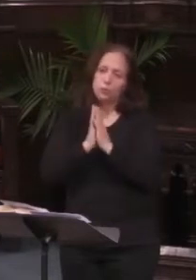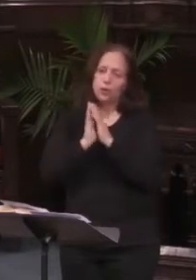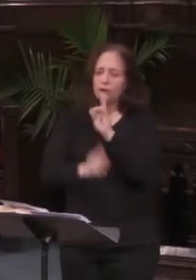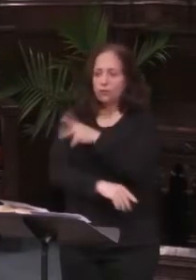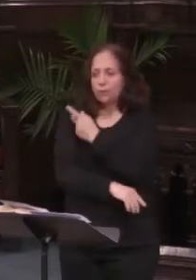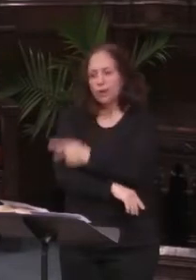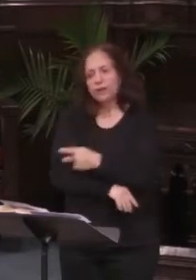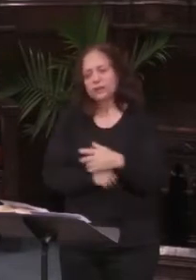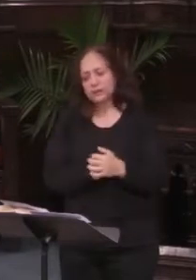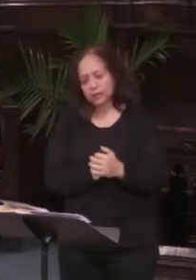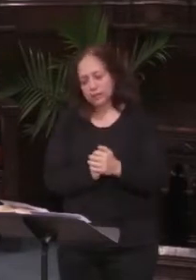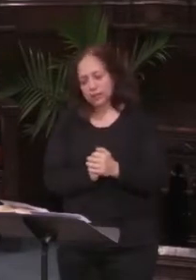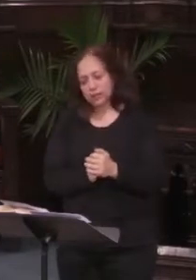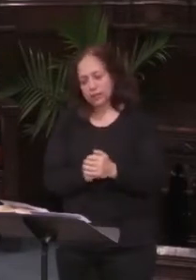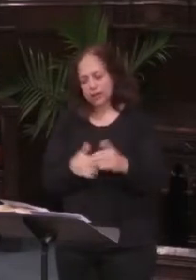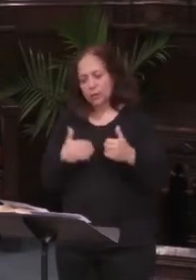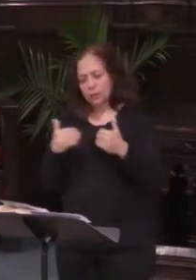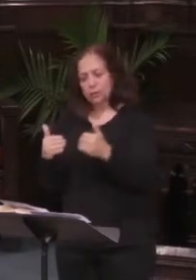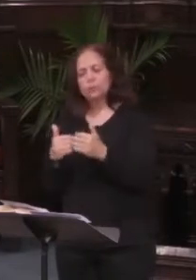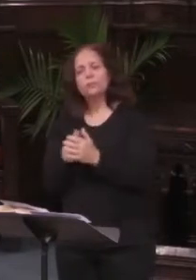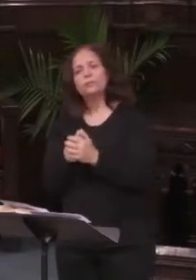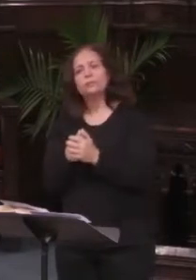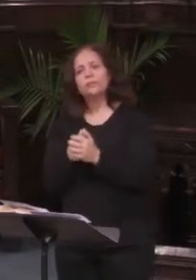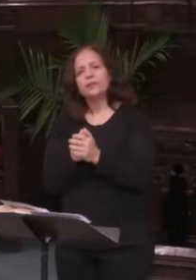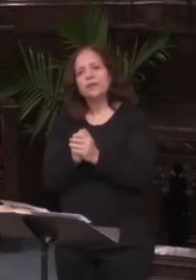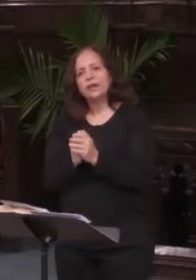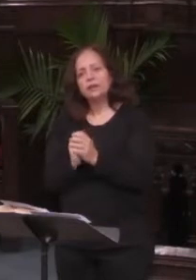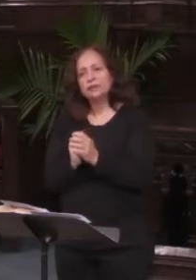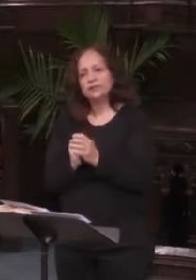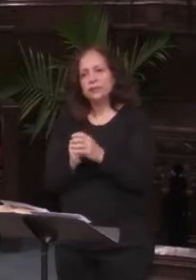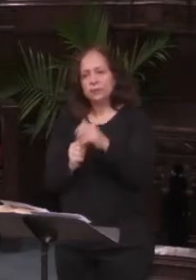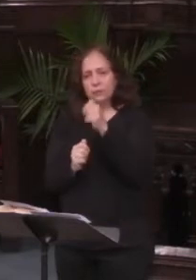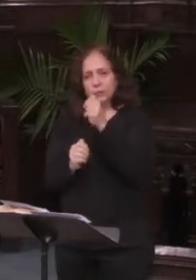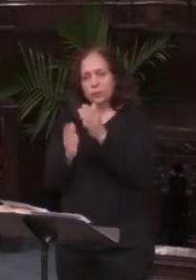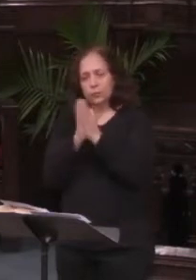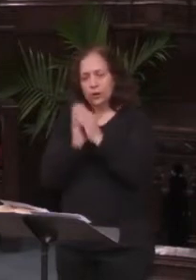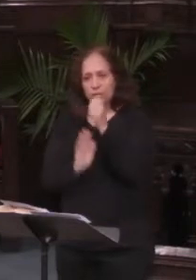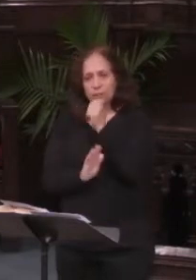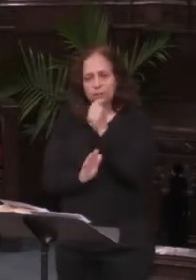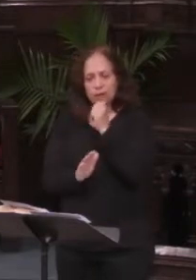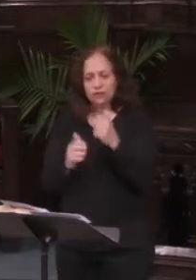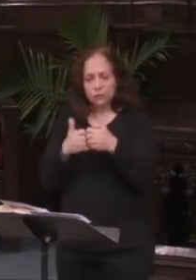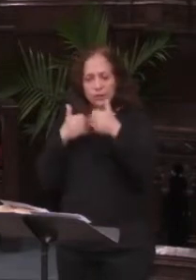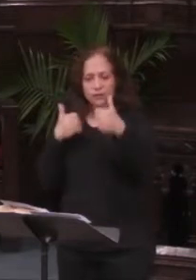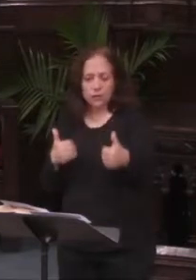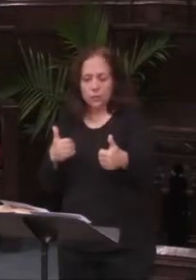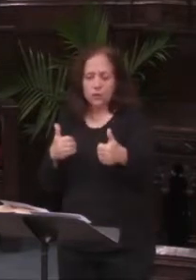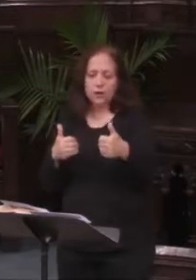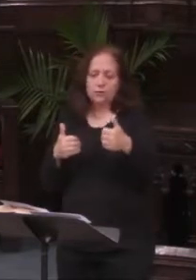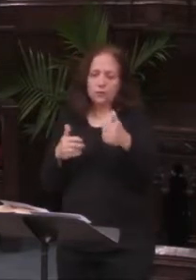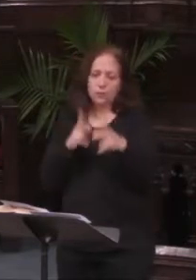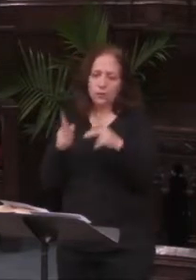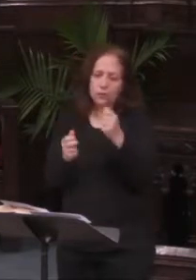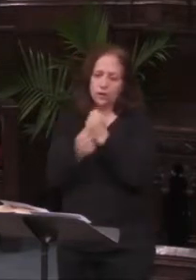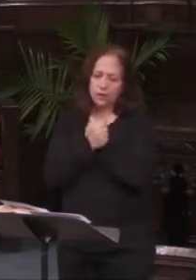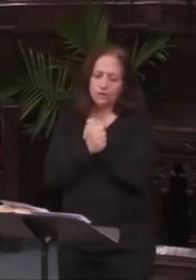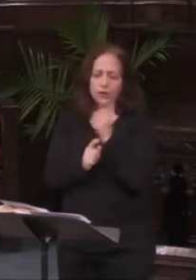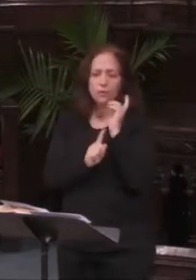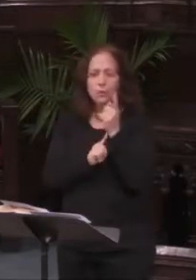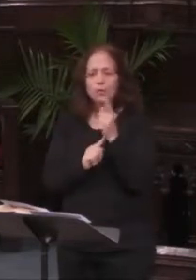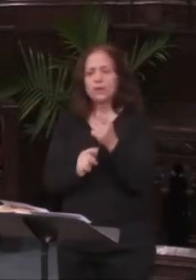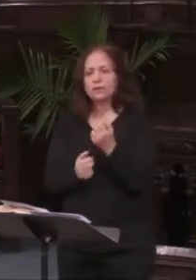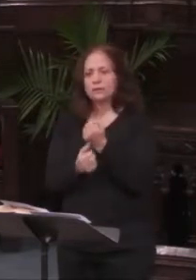toward another week of being physically separated from one another and from those we love. In this moment of silence, we